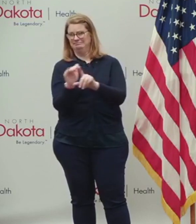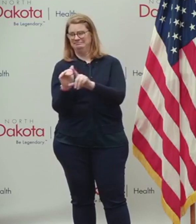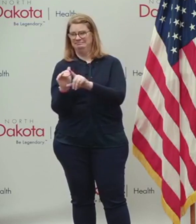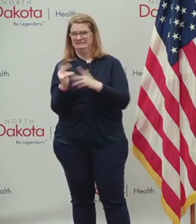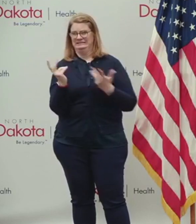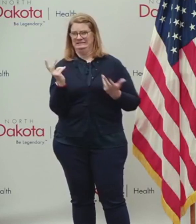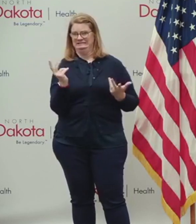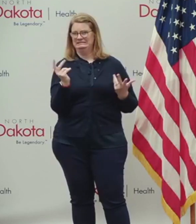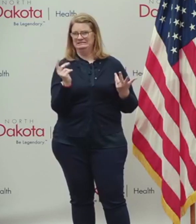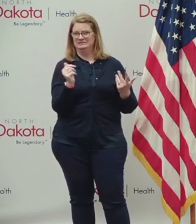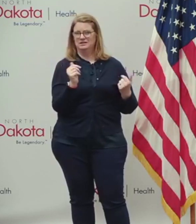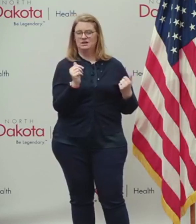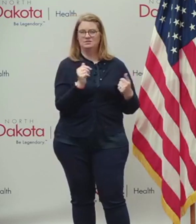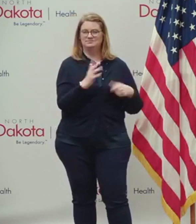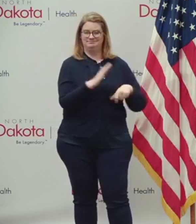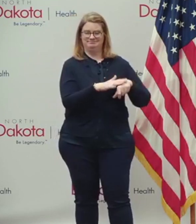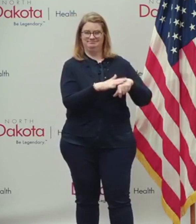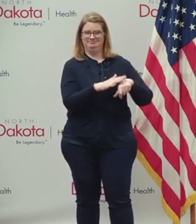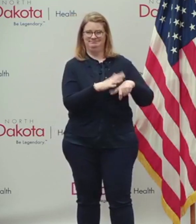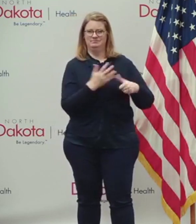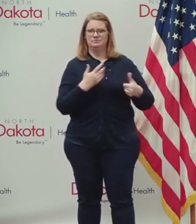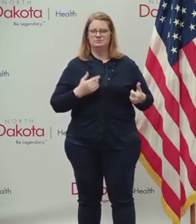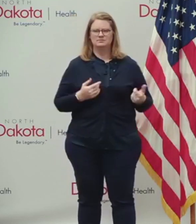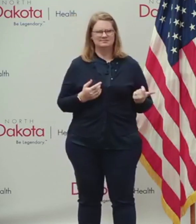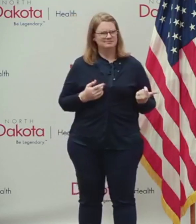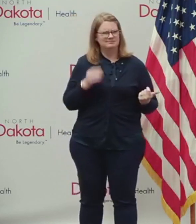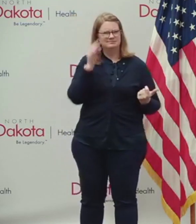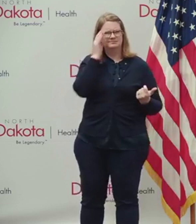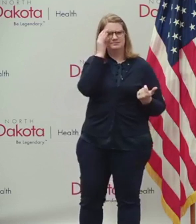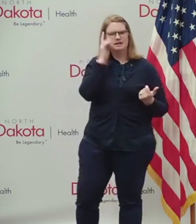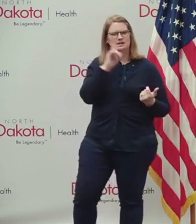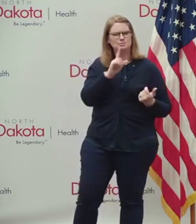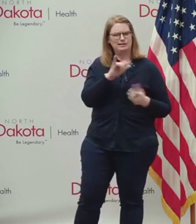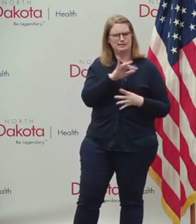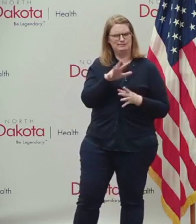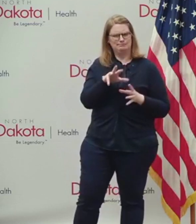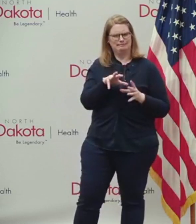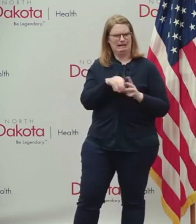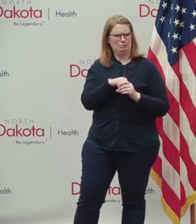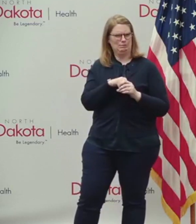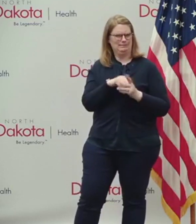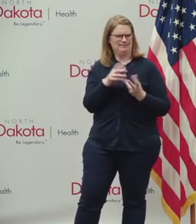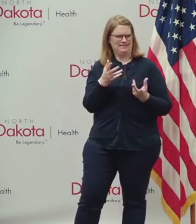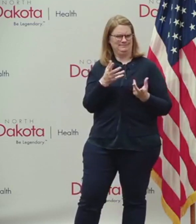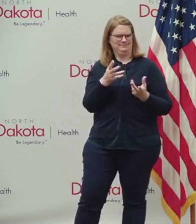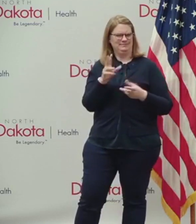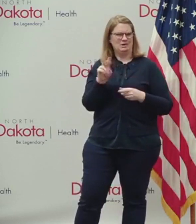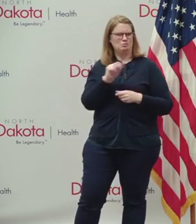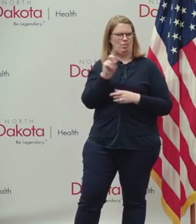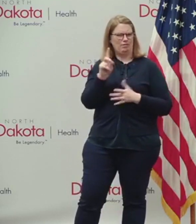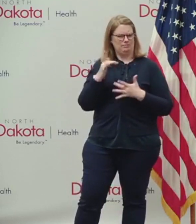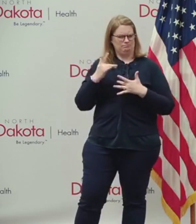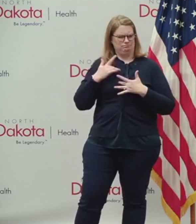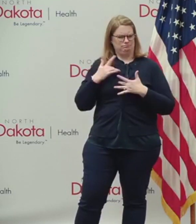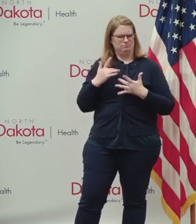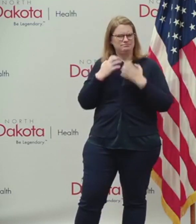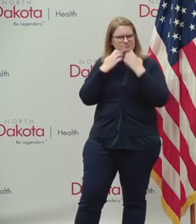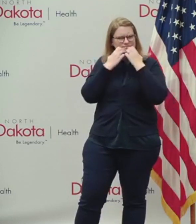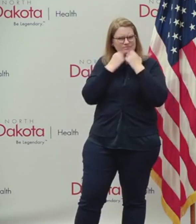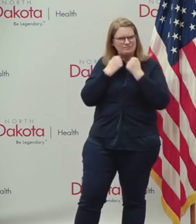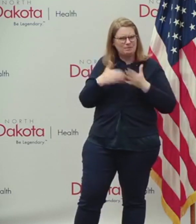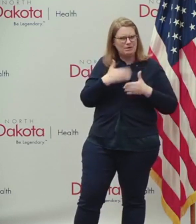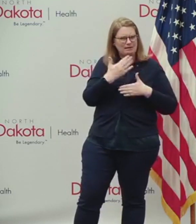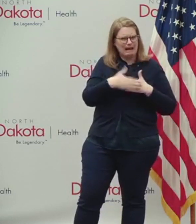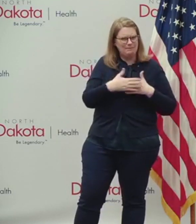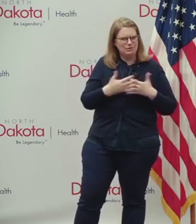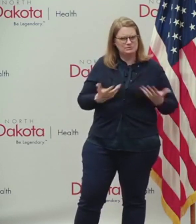I thought I would let you know. So this is, again, part of that, the traditional North Dakota spirit of caring about our neighbors. And so